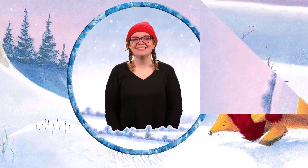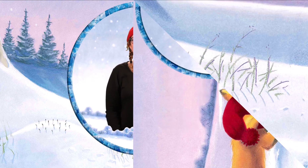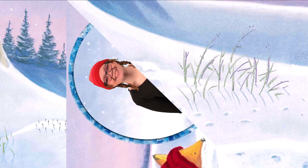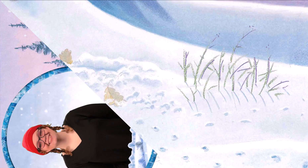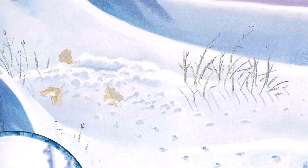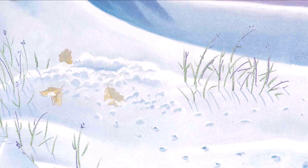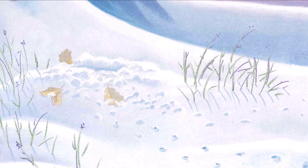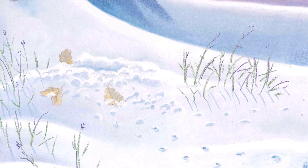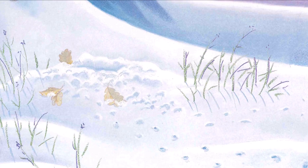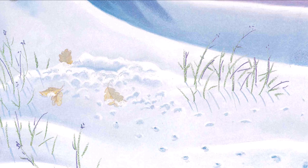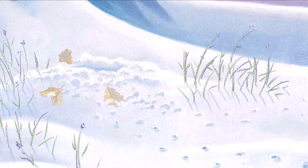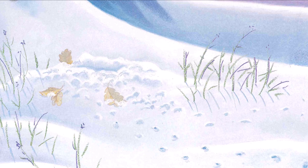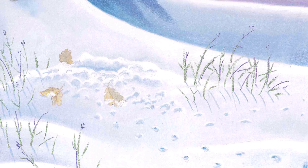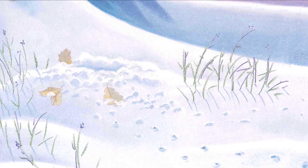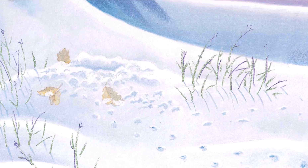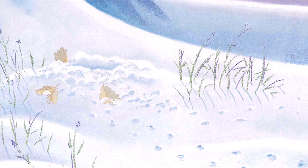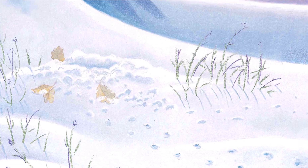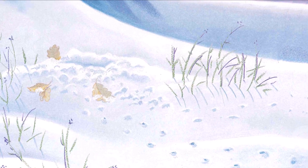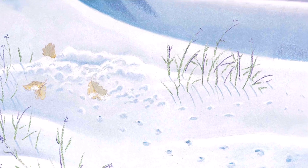snow.